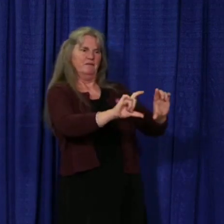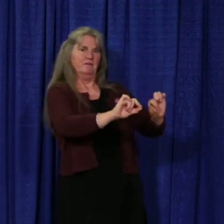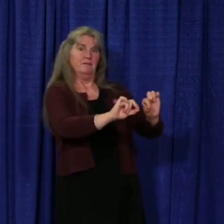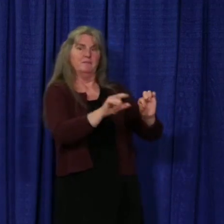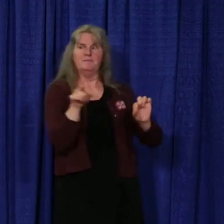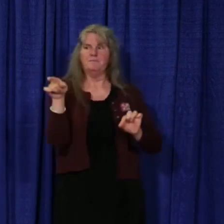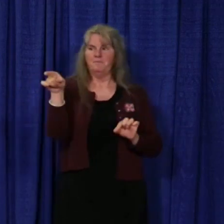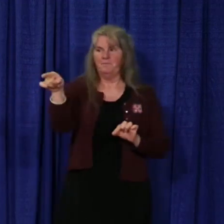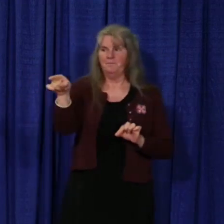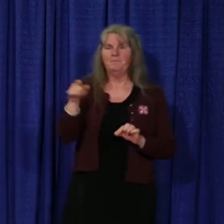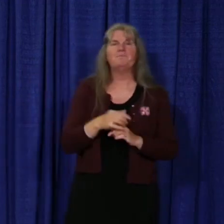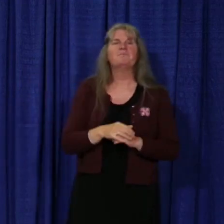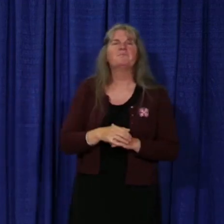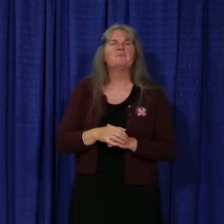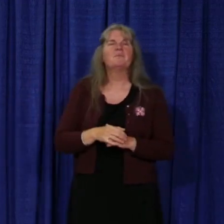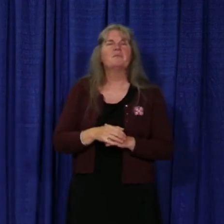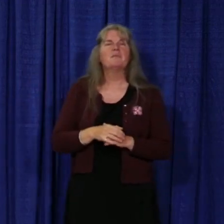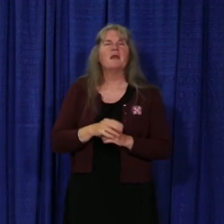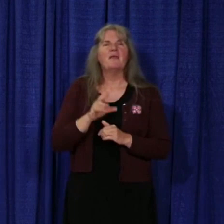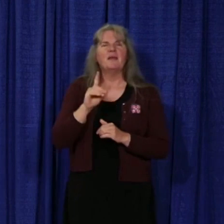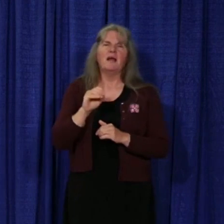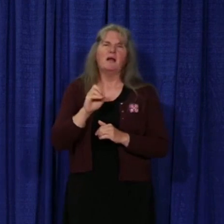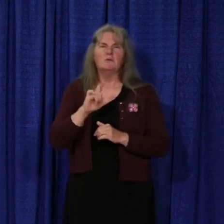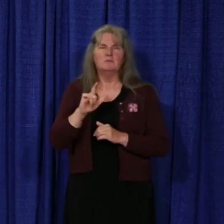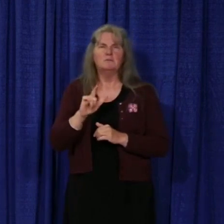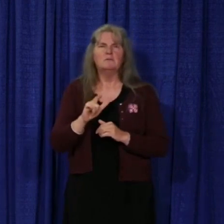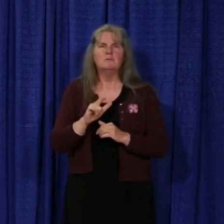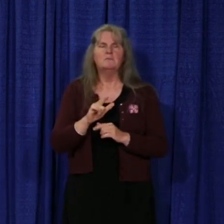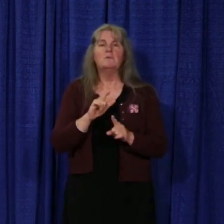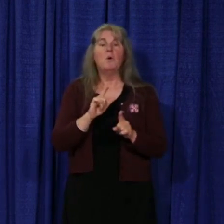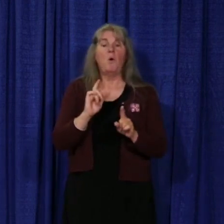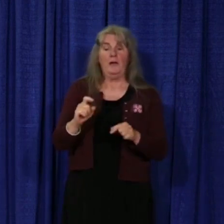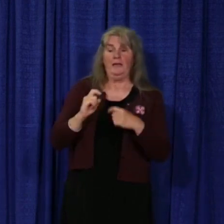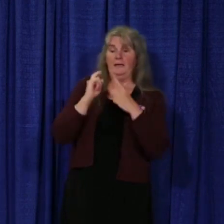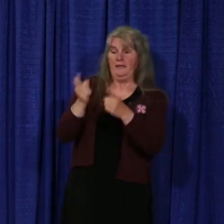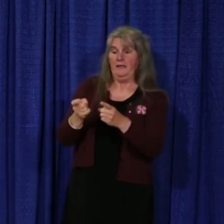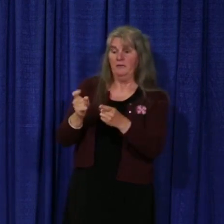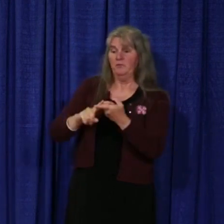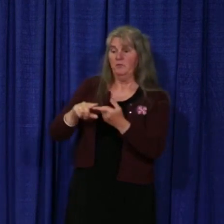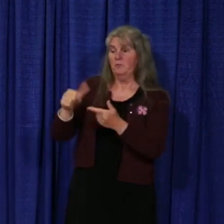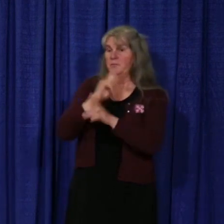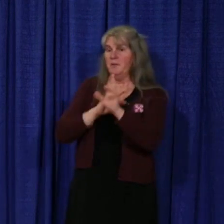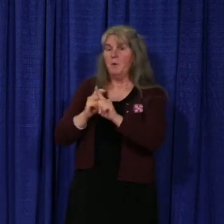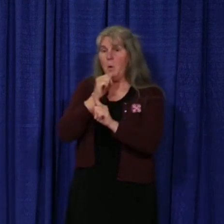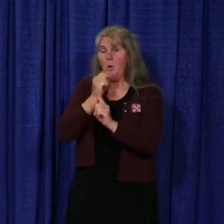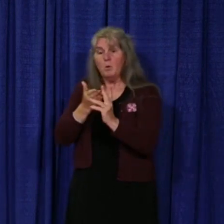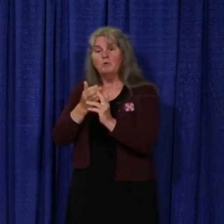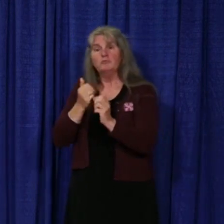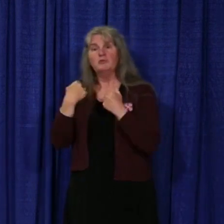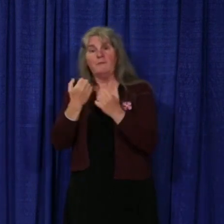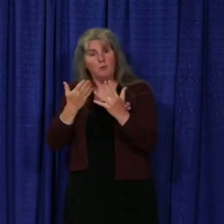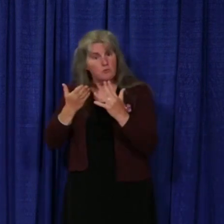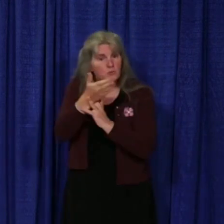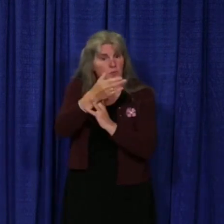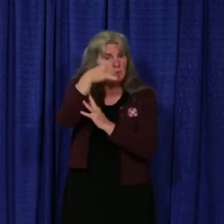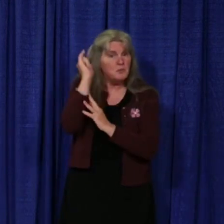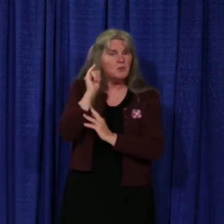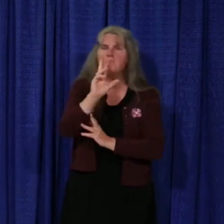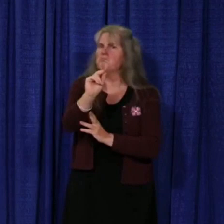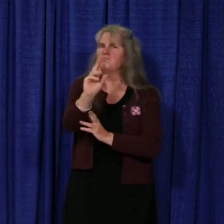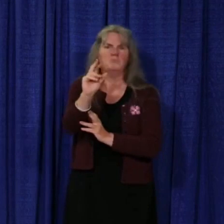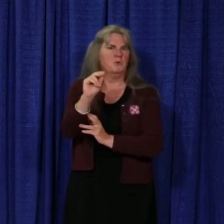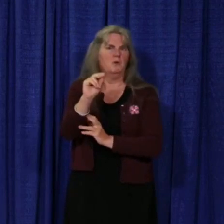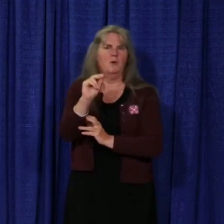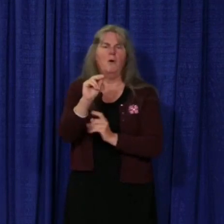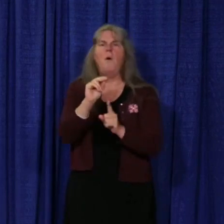decals, decals will not be issued to travelers in transit. Anyone who has